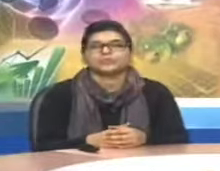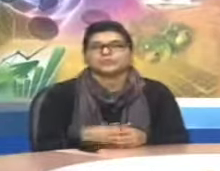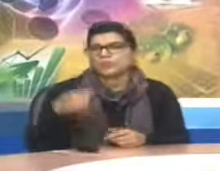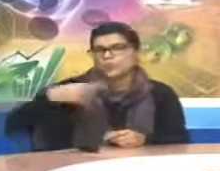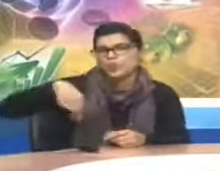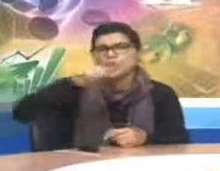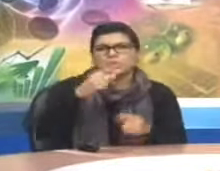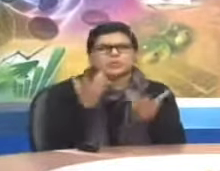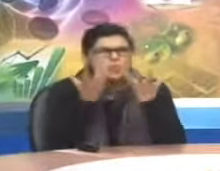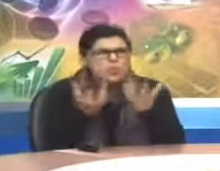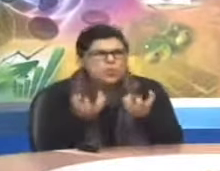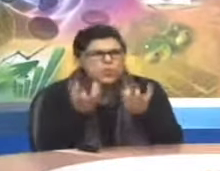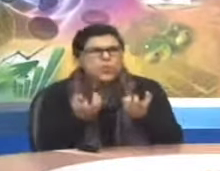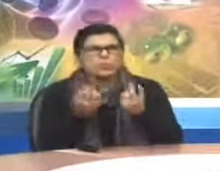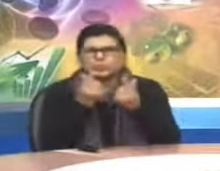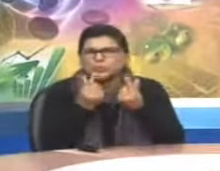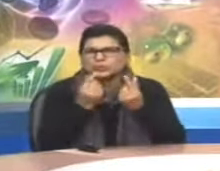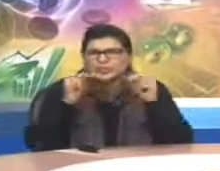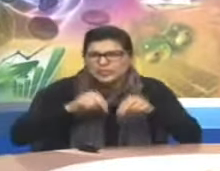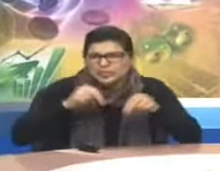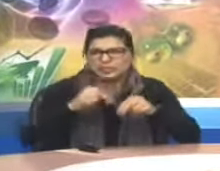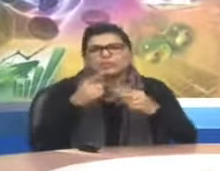The third benefit is